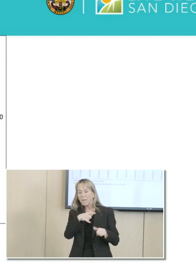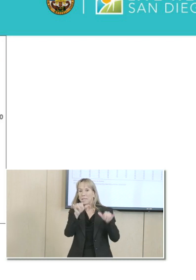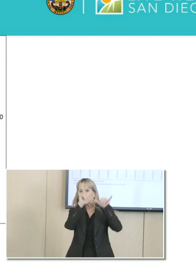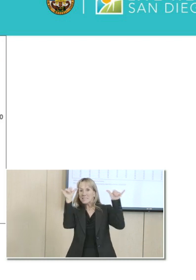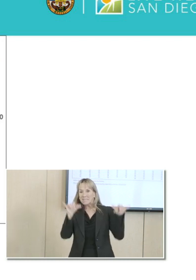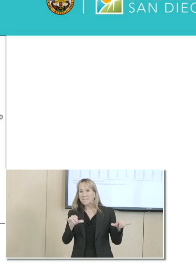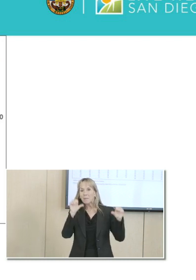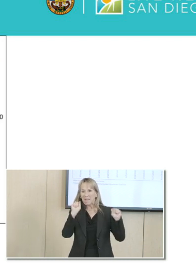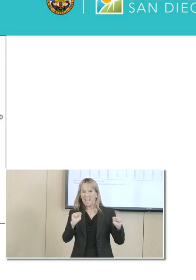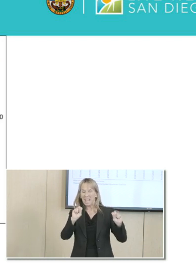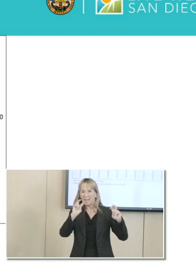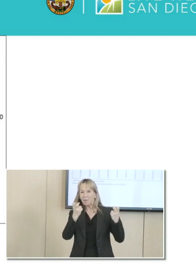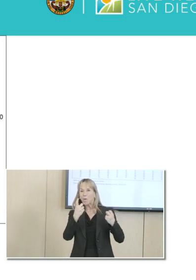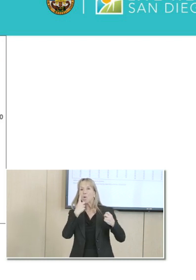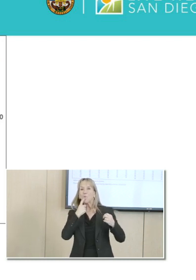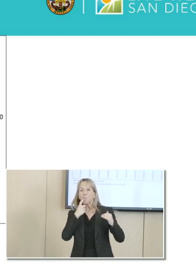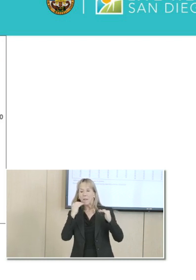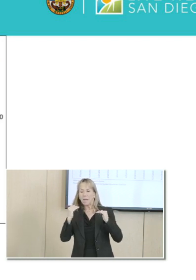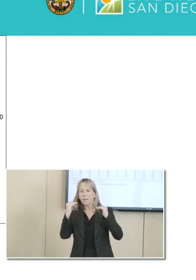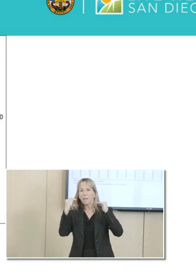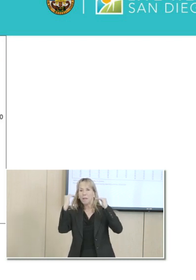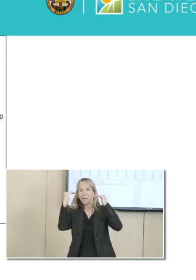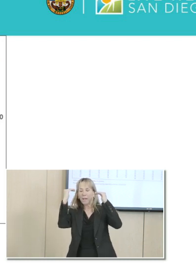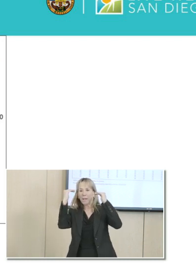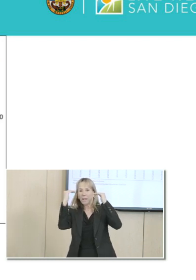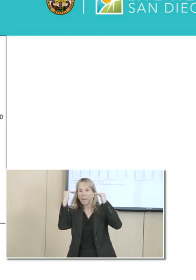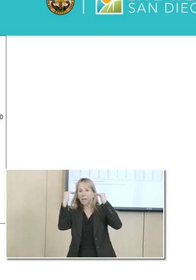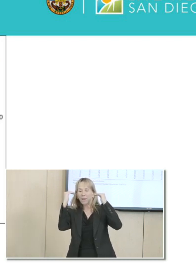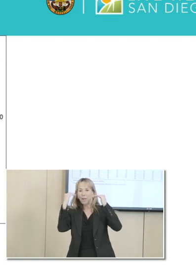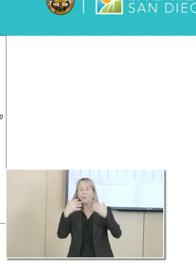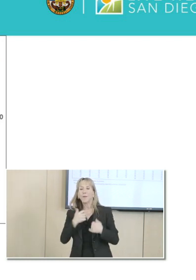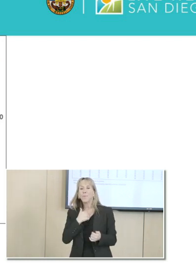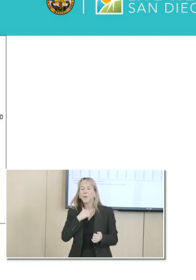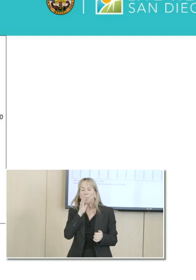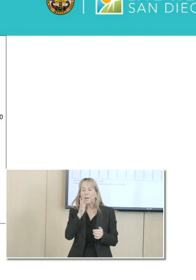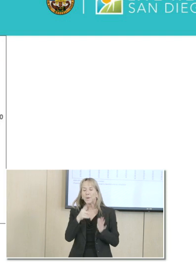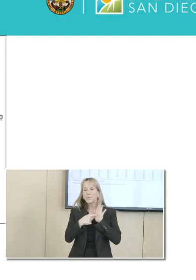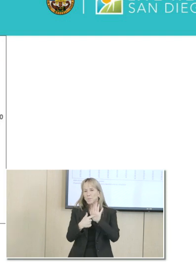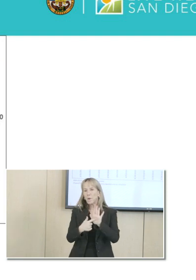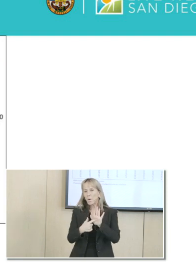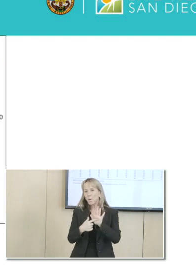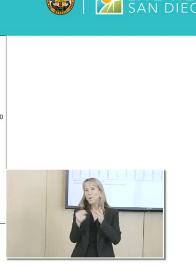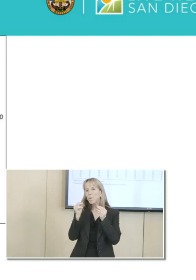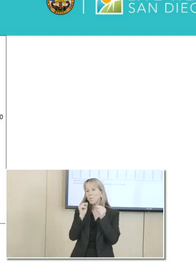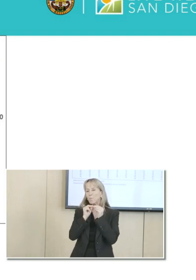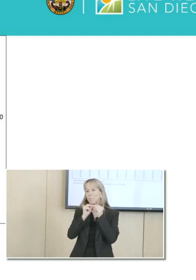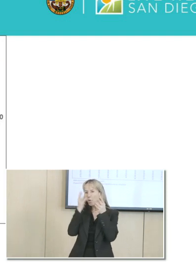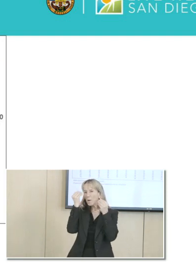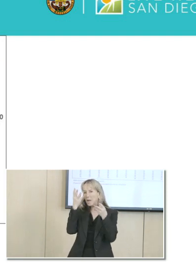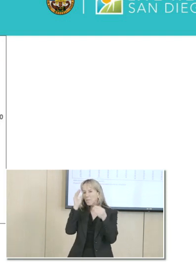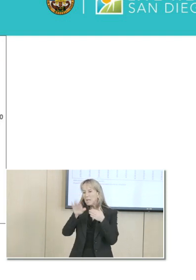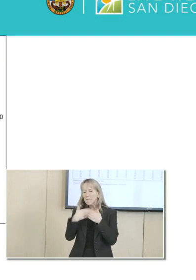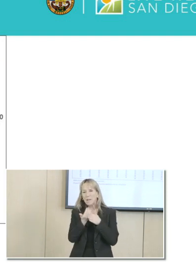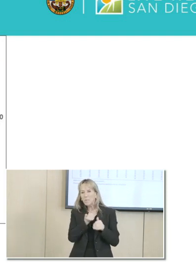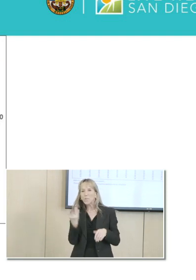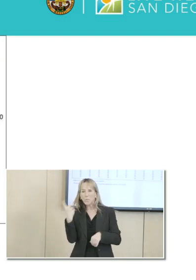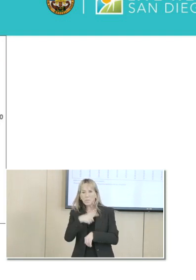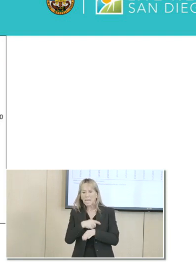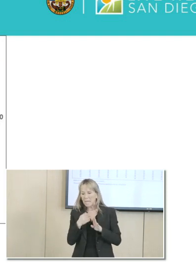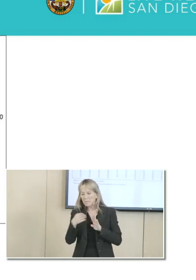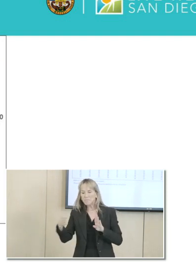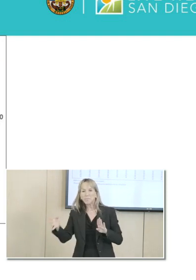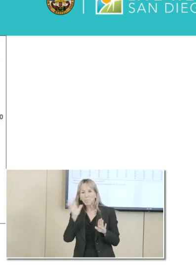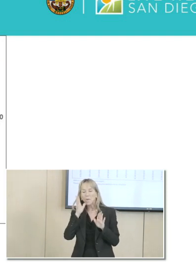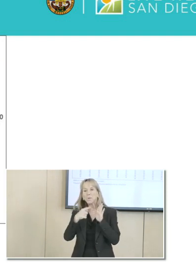raise that red line upwards. We will be showing information over the course of the next few days,